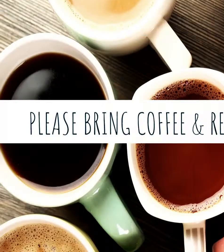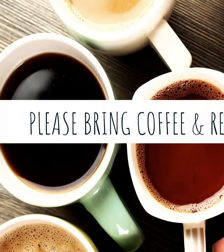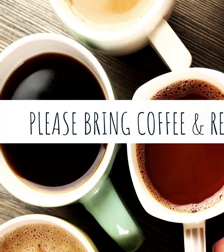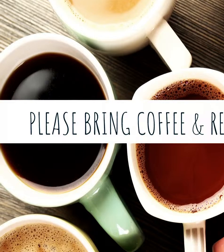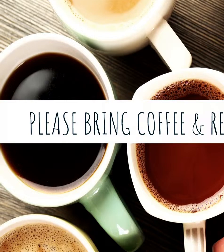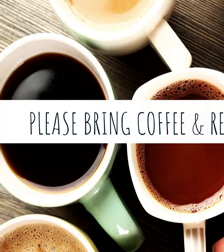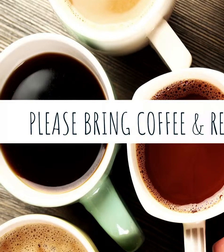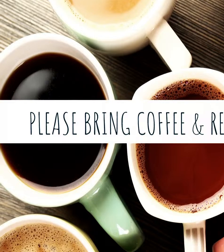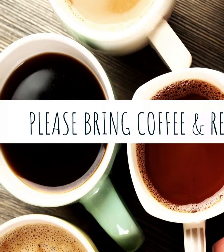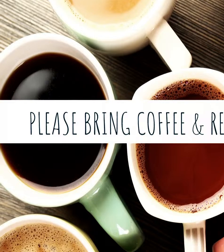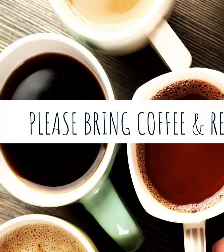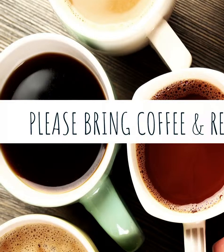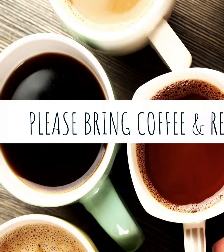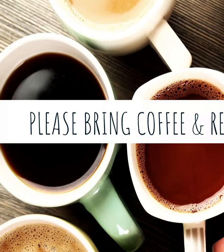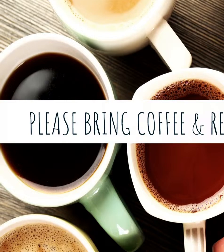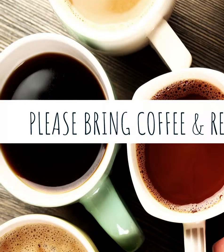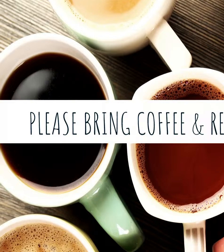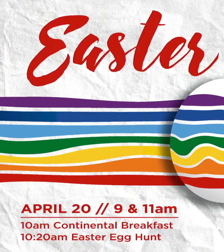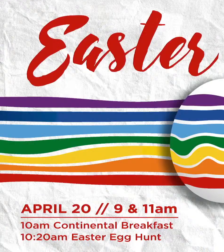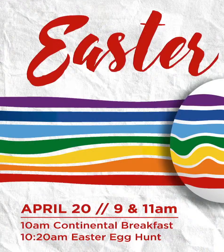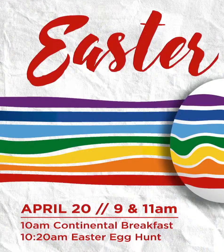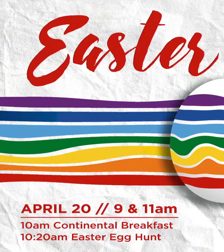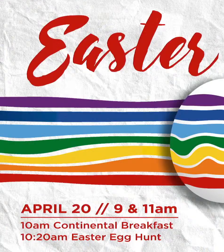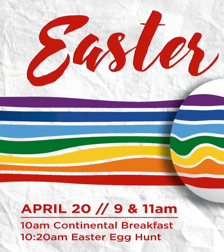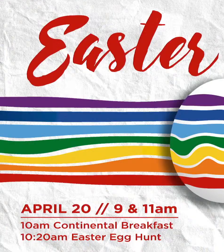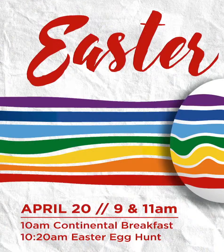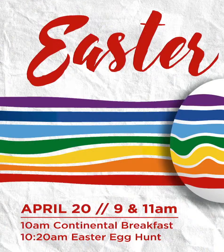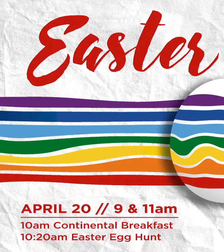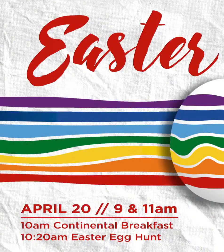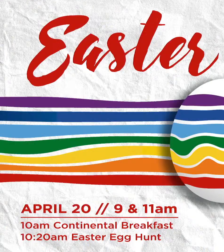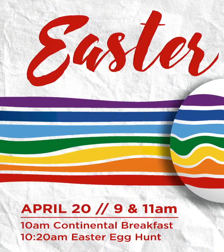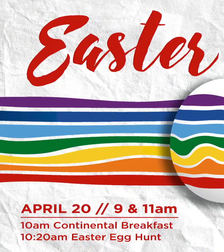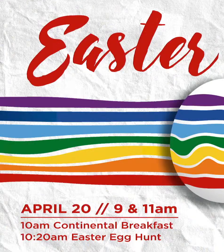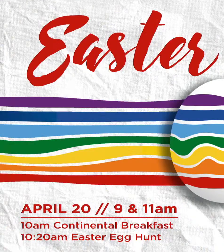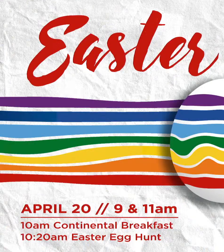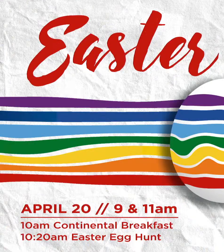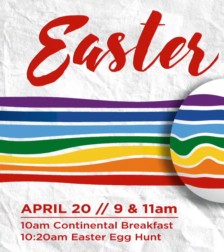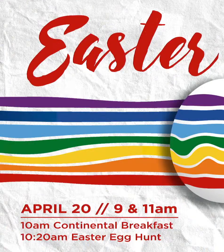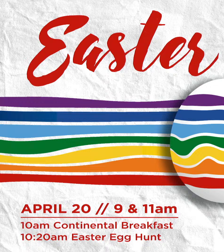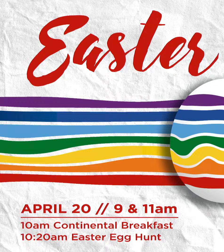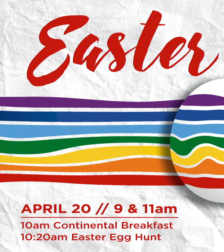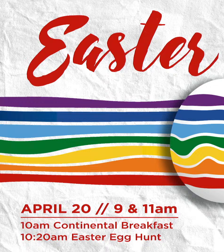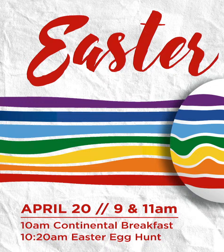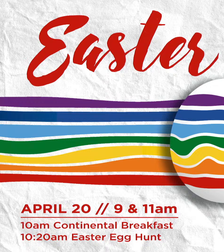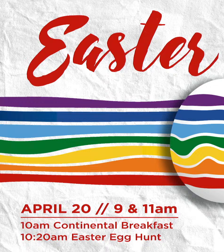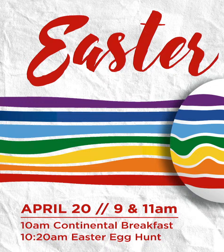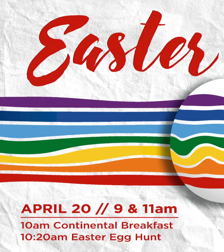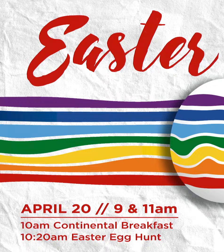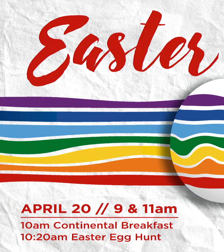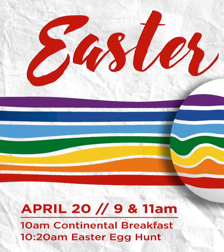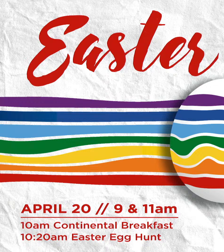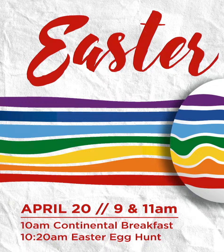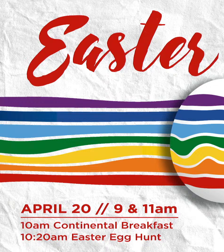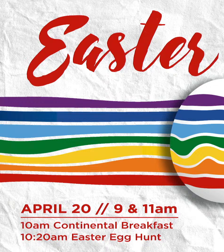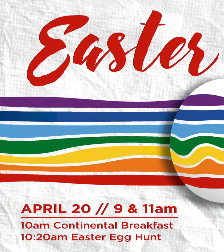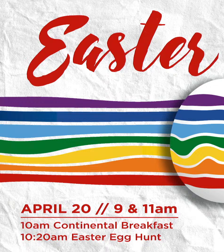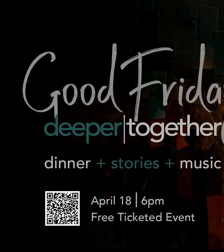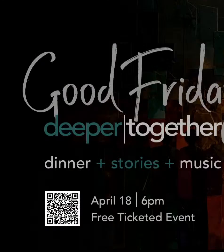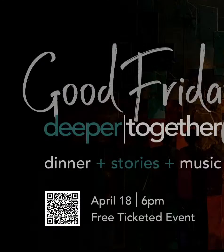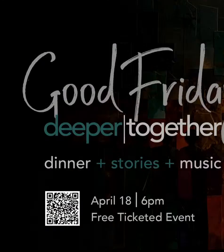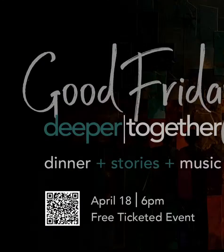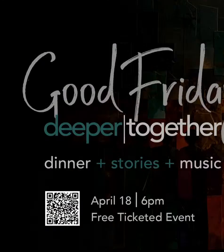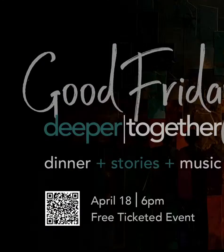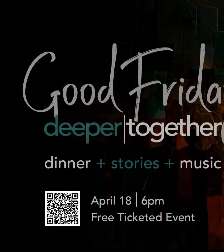we fell. Oh, I've been afraid some days, but the road will lead us to a